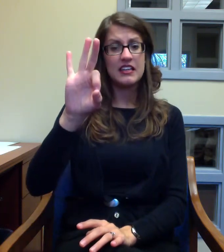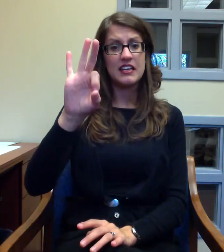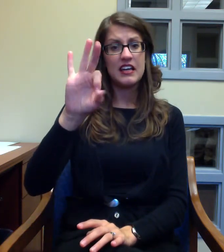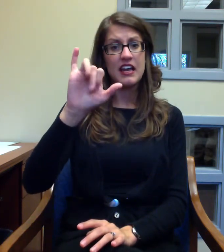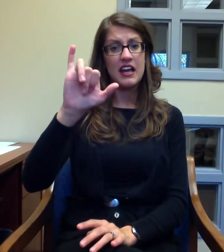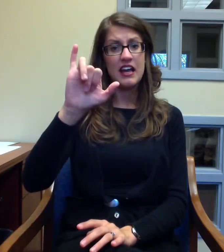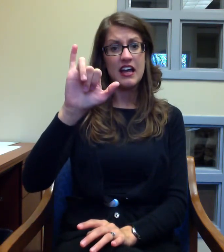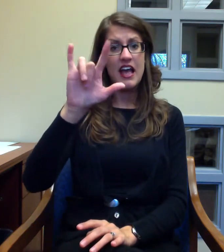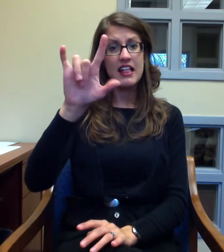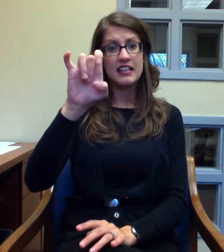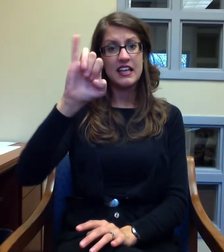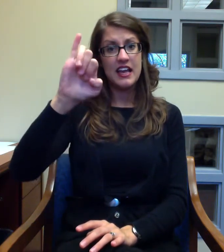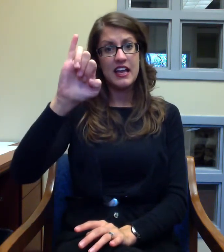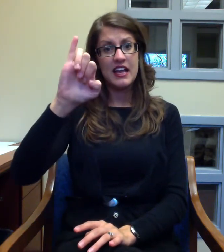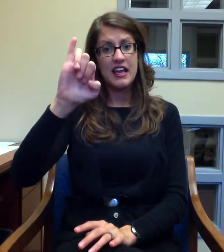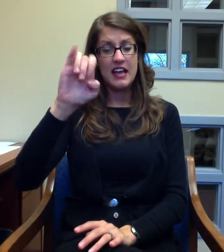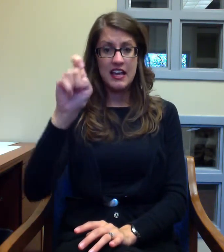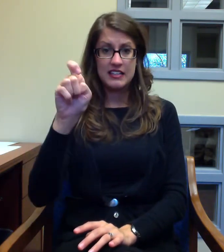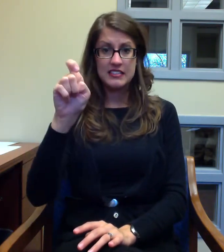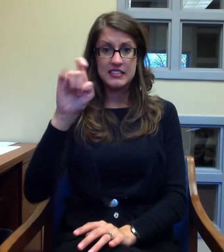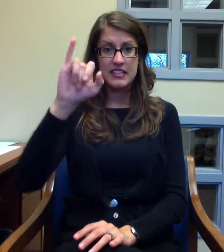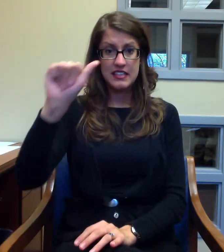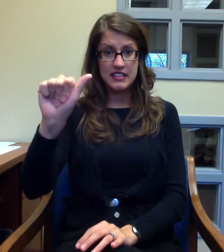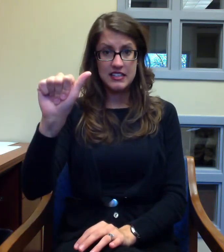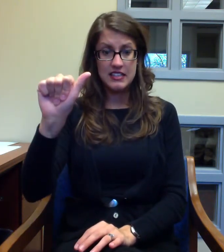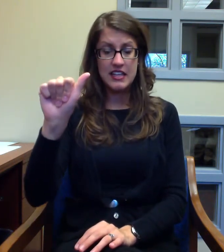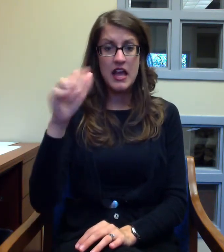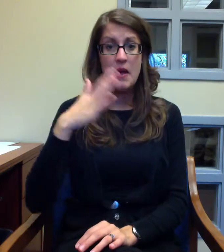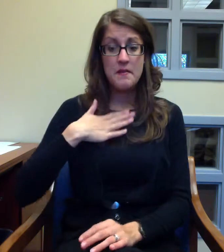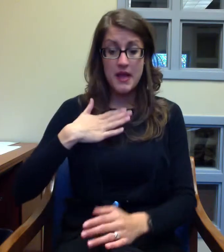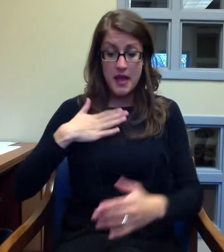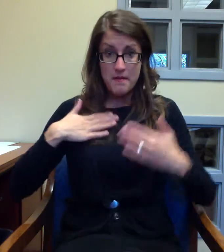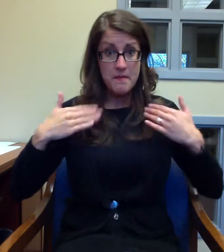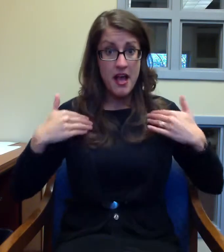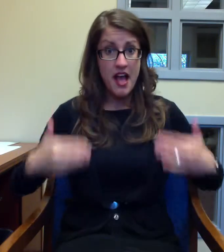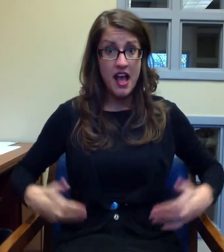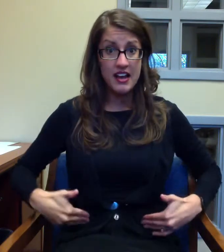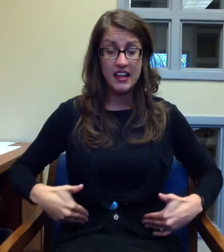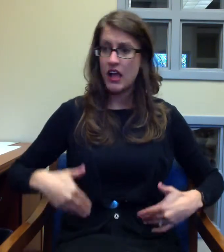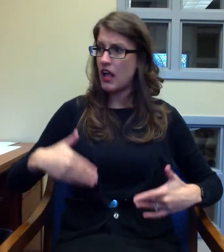dysreflexia, my body is in crisis but does not know how to repair itself.